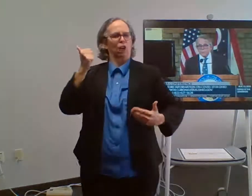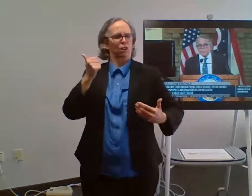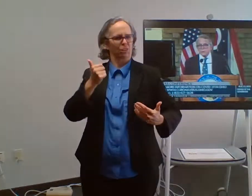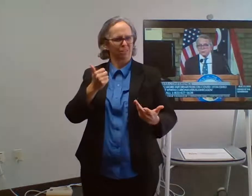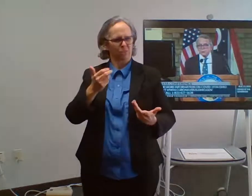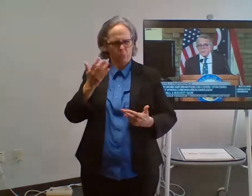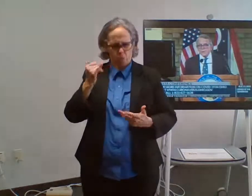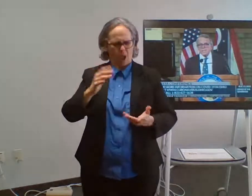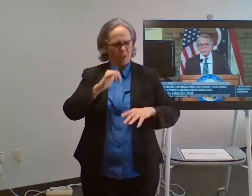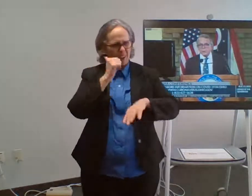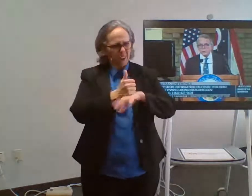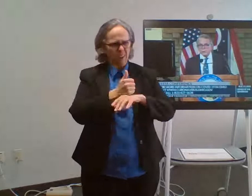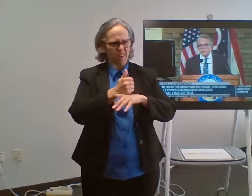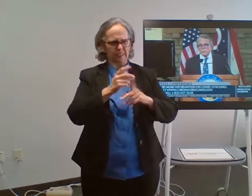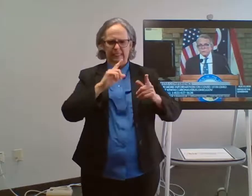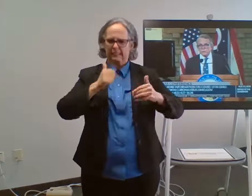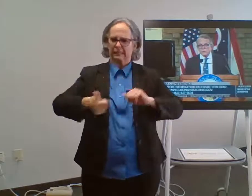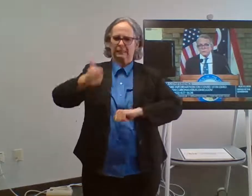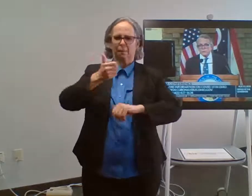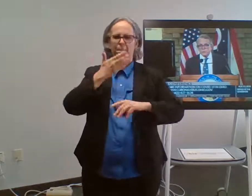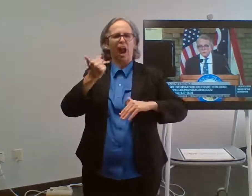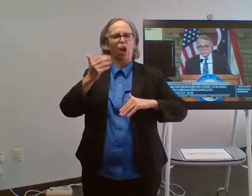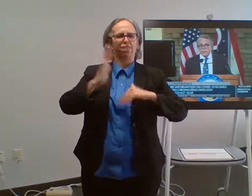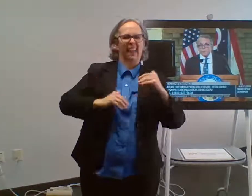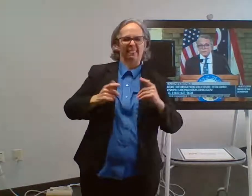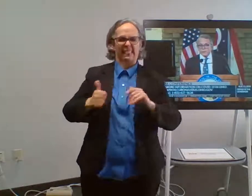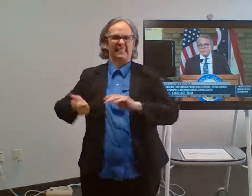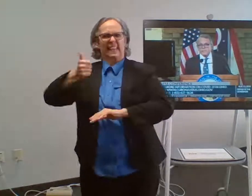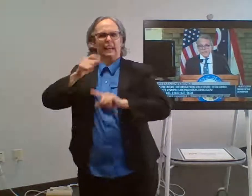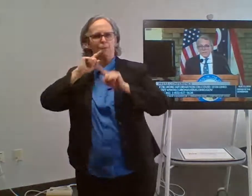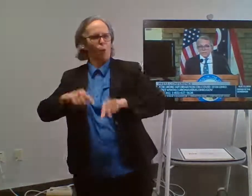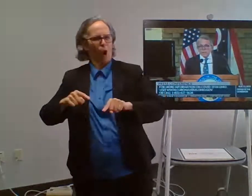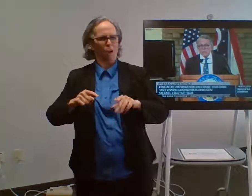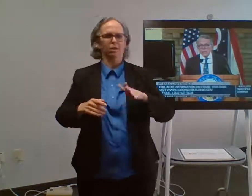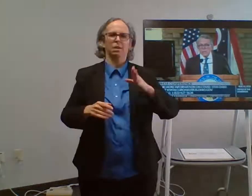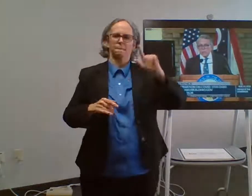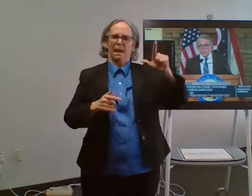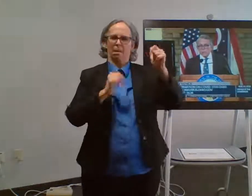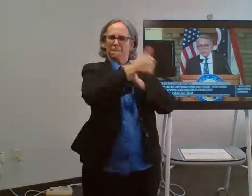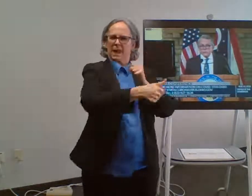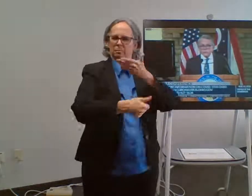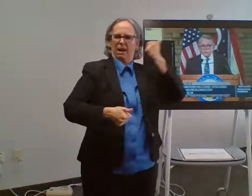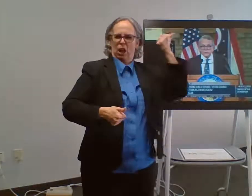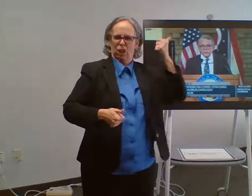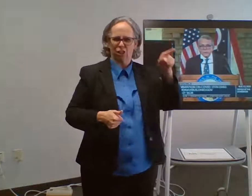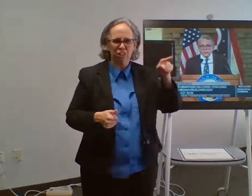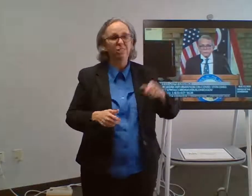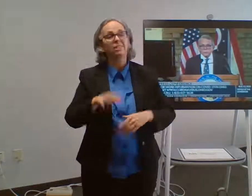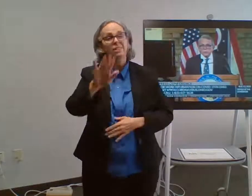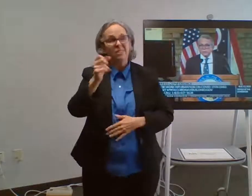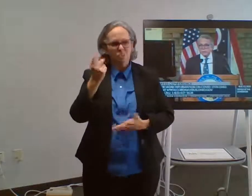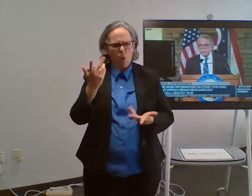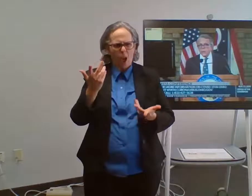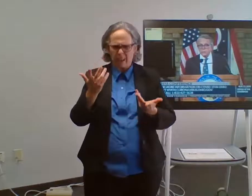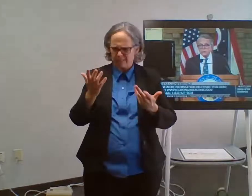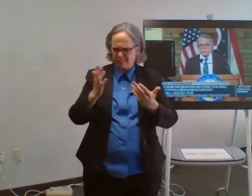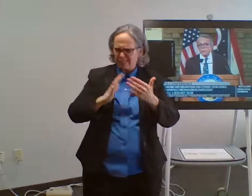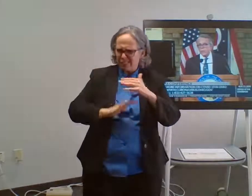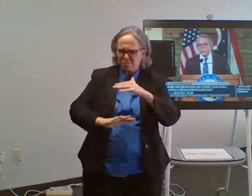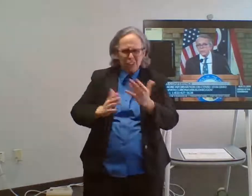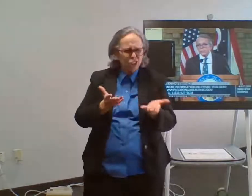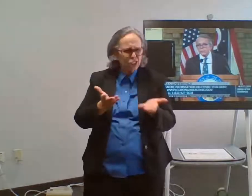have, basic public services that are at stake. What else is at stake is our ability to